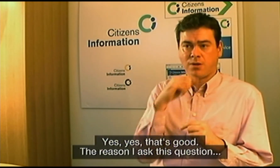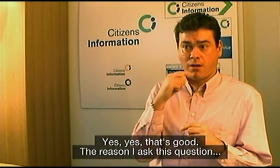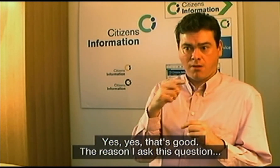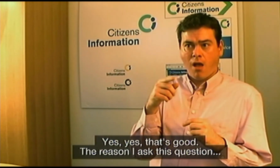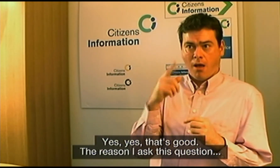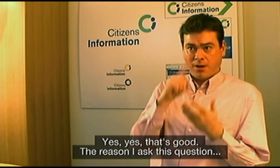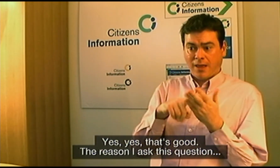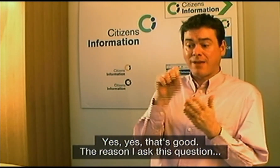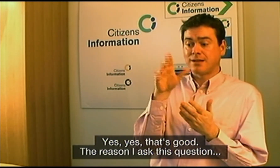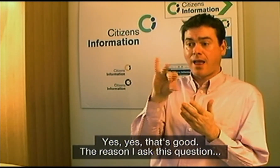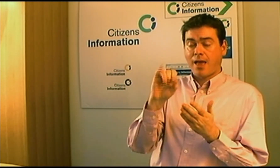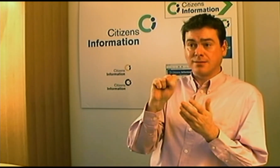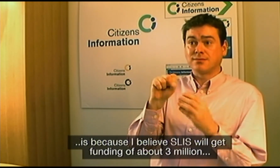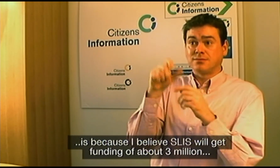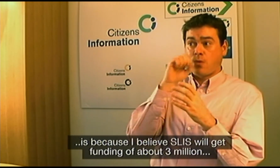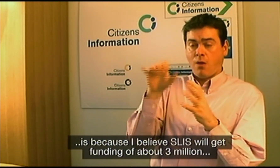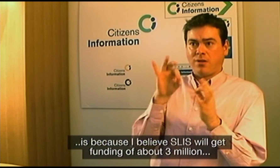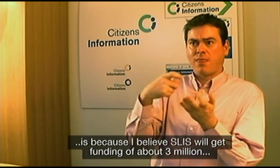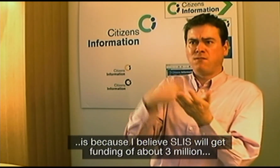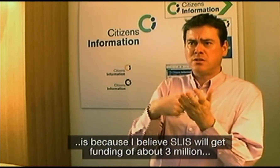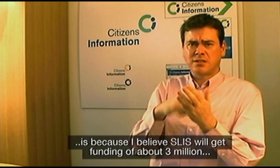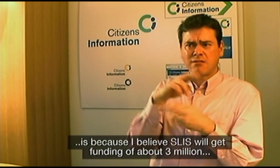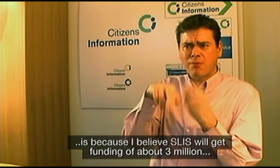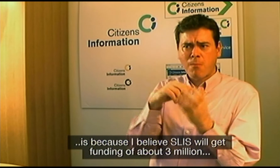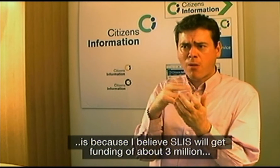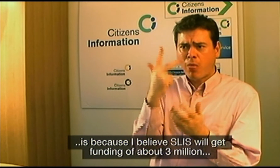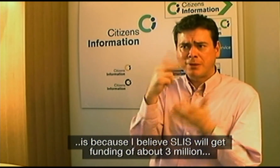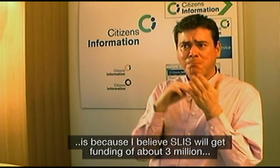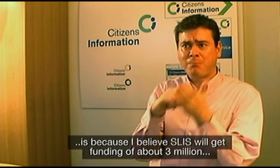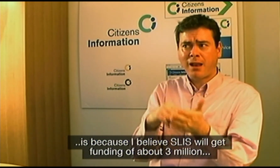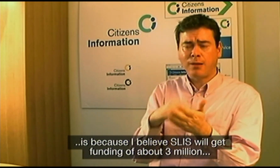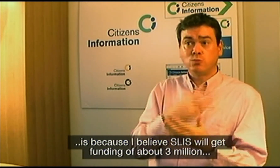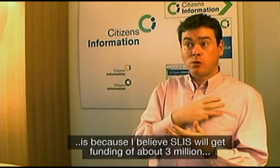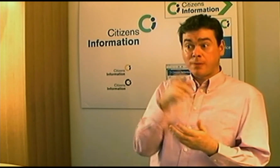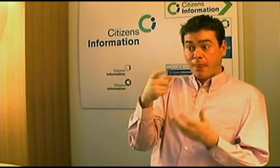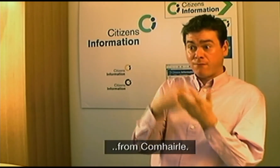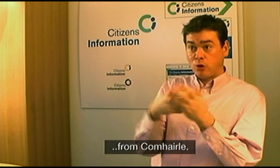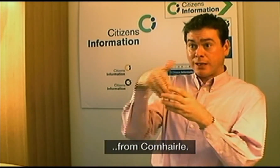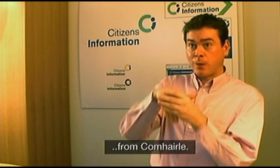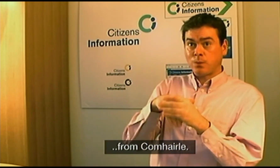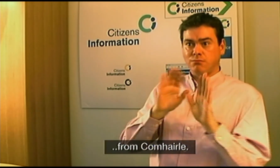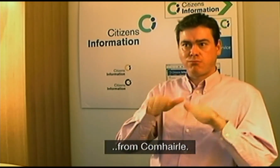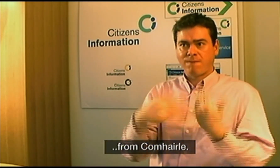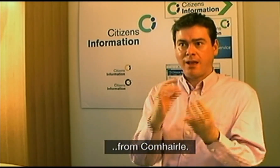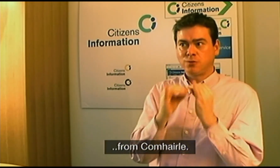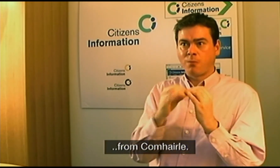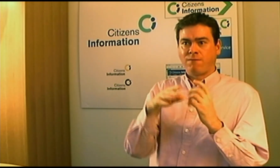The reason I ask this question is because I believe SLIS will get funding of about 3 million from Corla. I'm